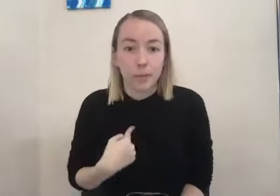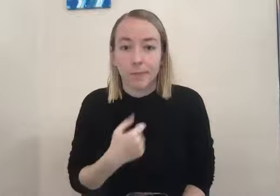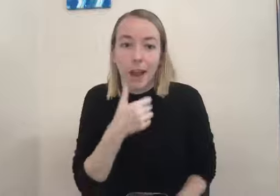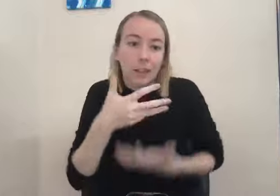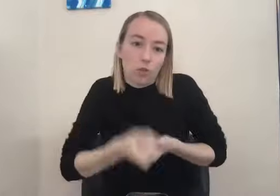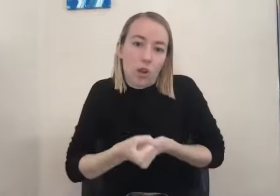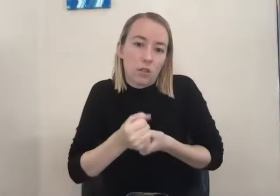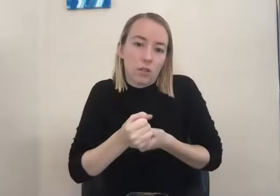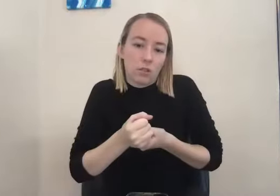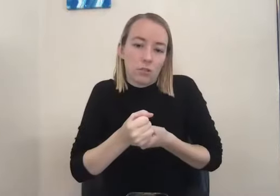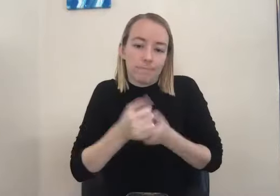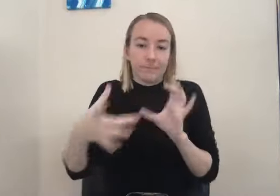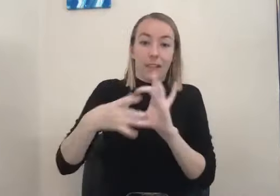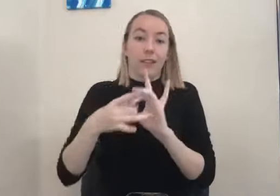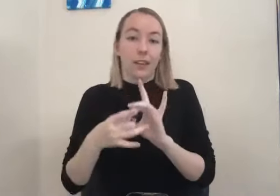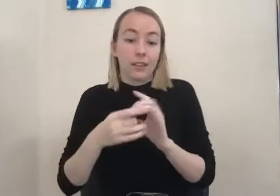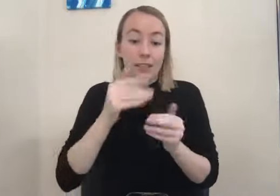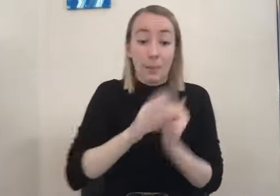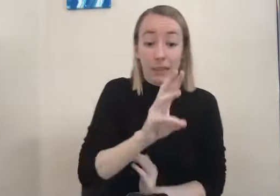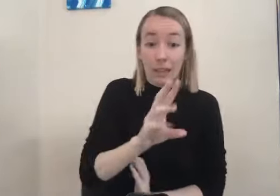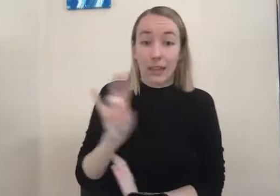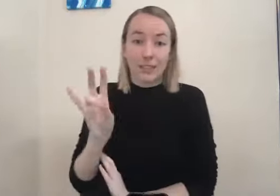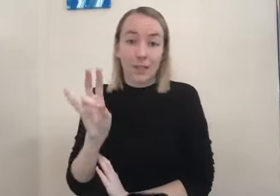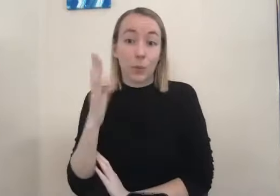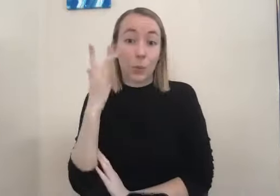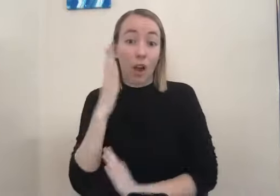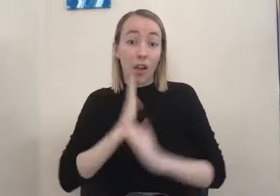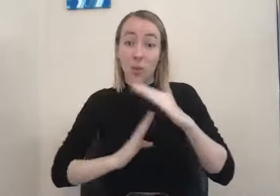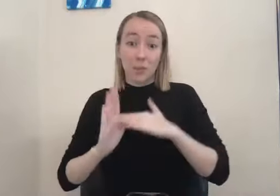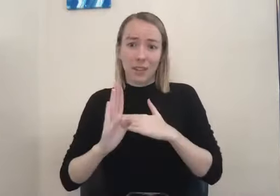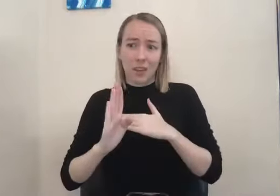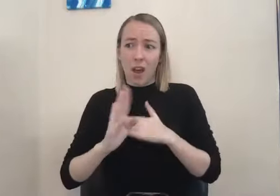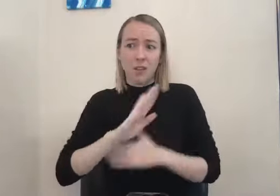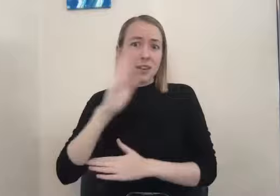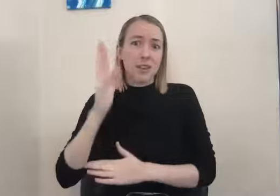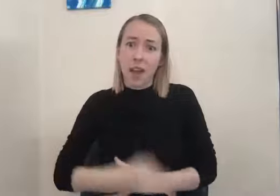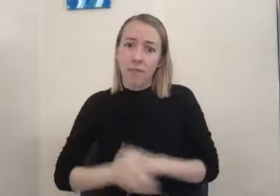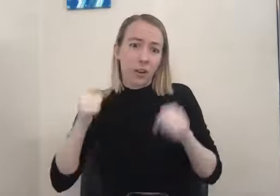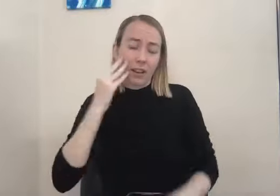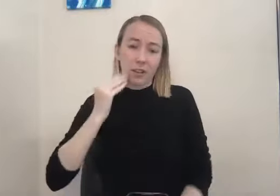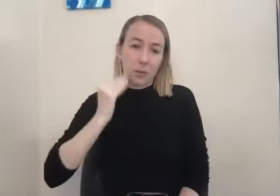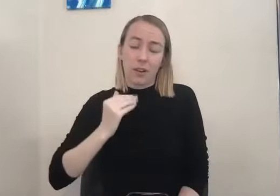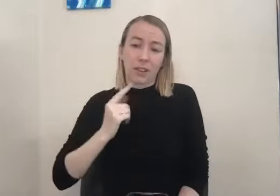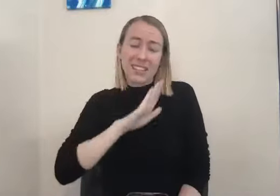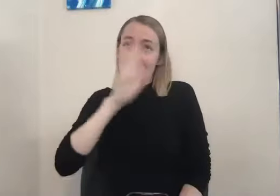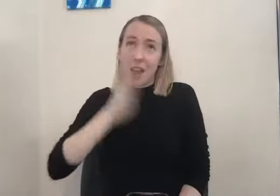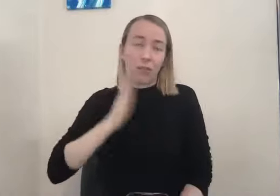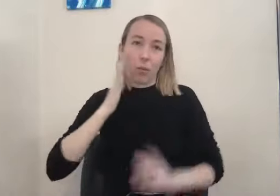like, oh, my 6th step, oh, that's me crossing the road to meet